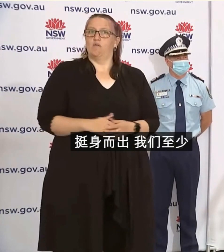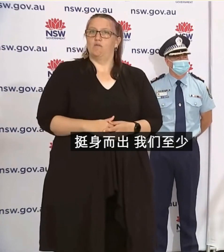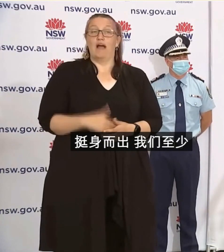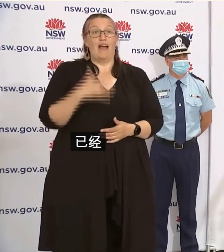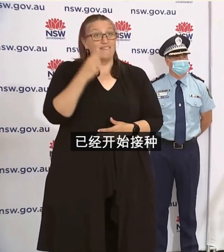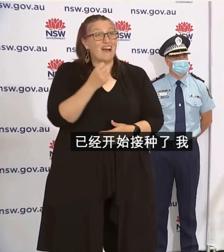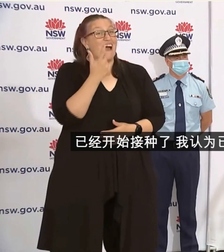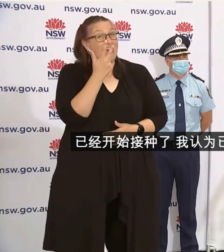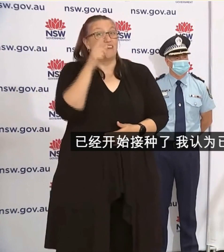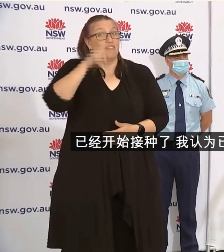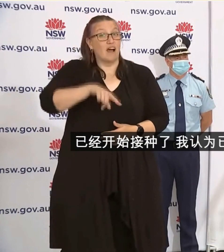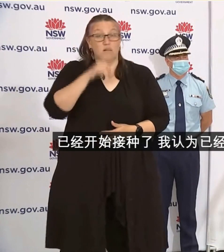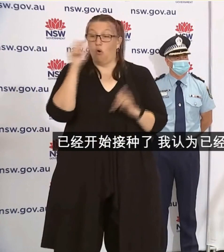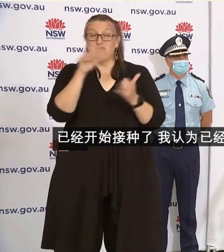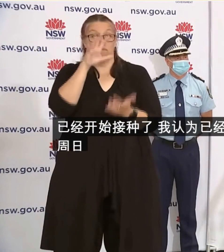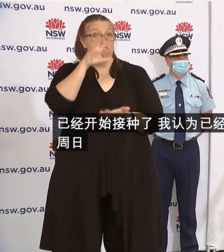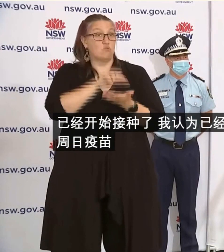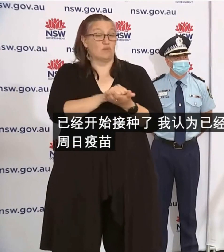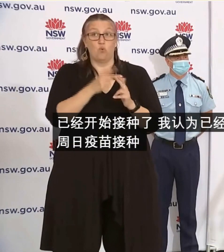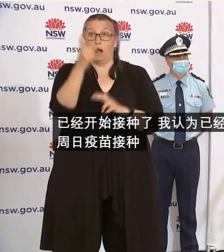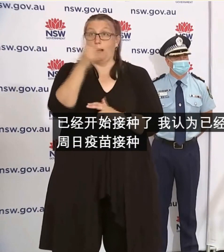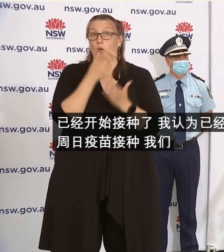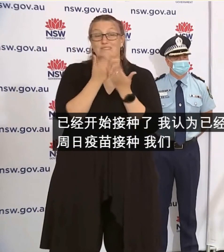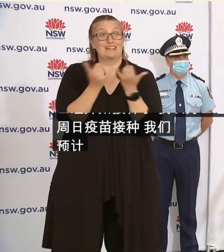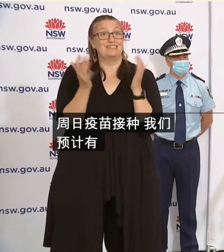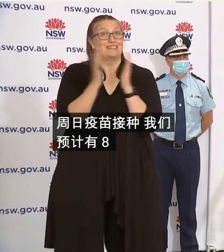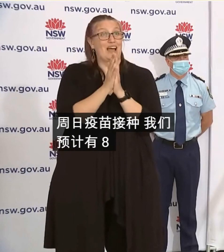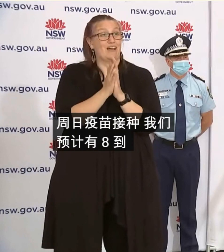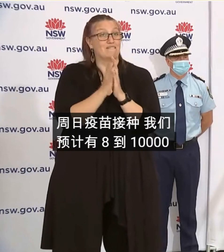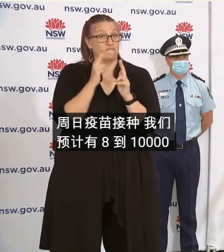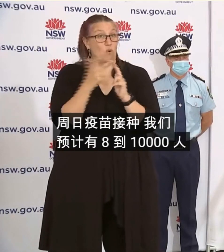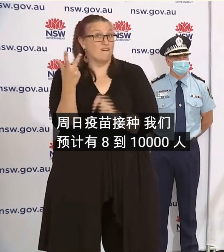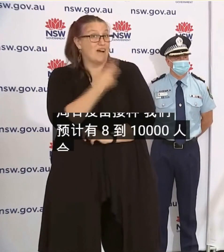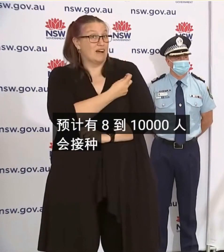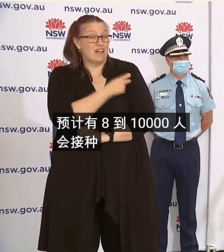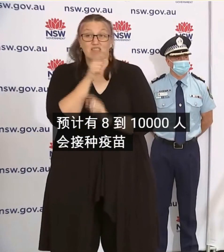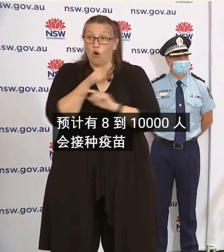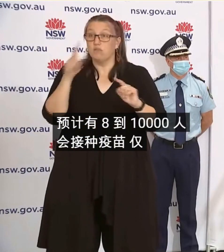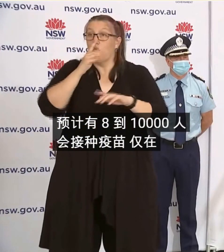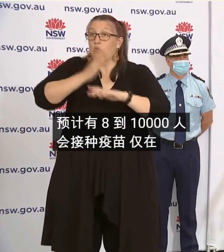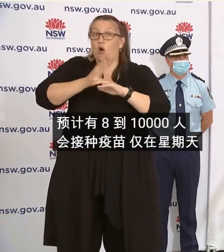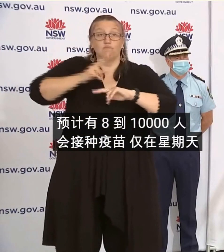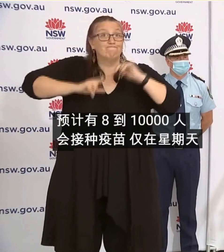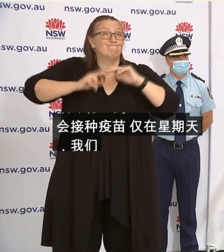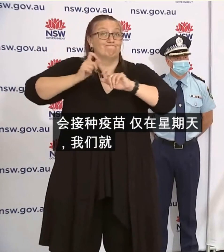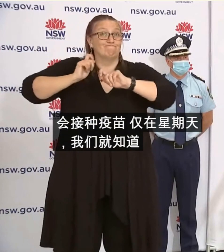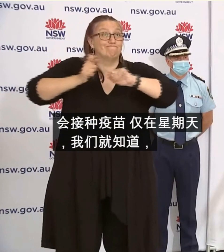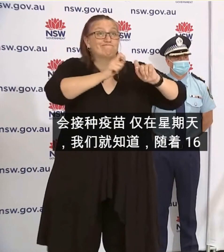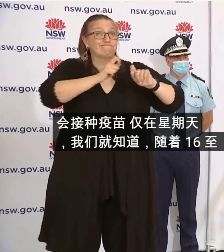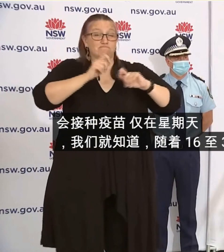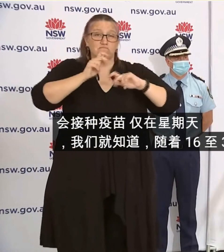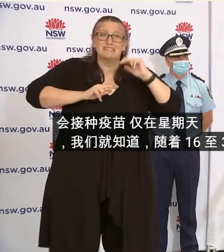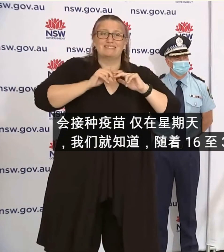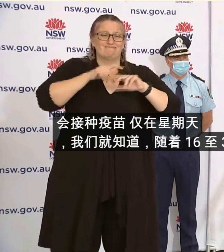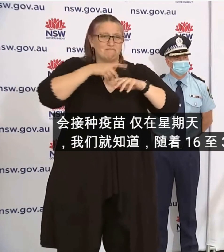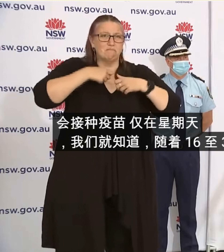think 8,000 people have already booked to come in our Super Sunday vaccination already. We're expecting 8,000 to 10,000 people to get vaccinated just on the Sunday alone.